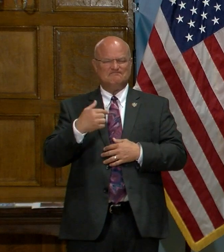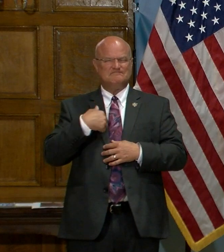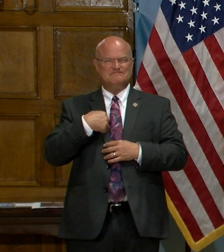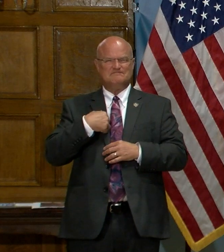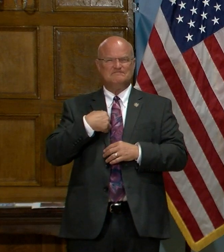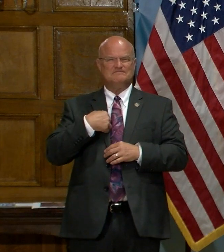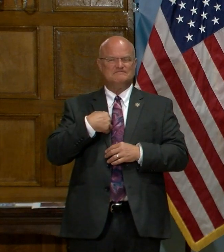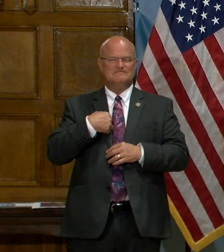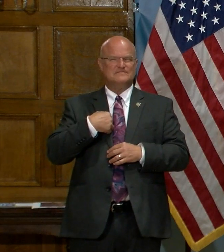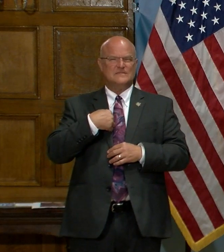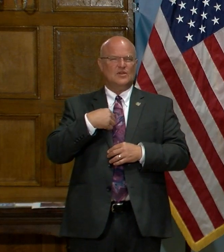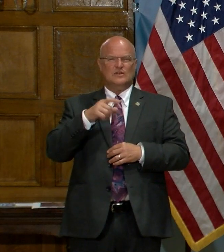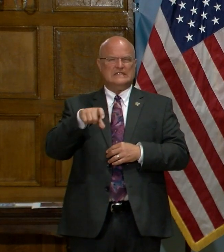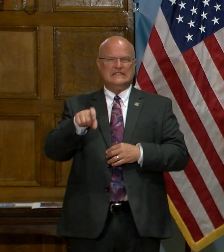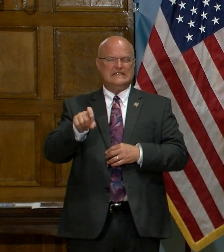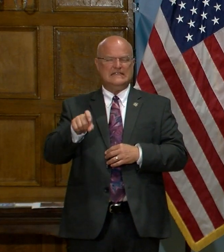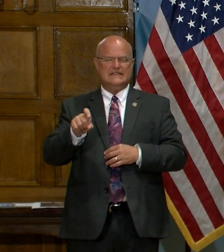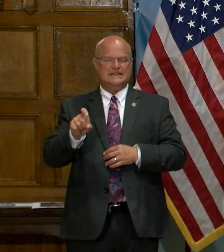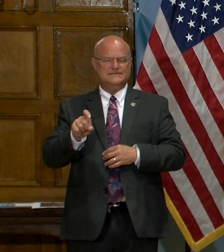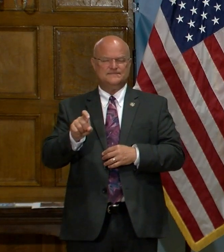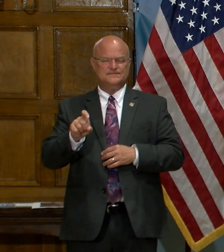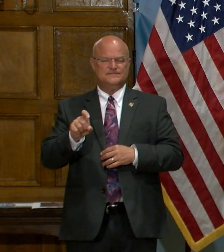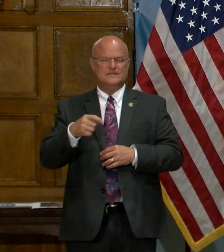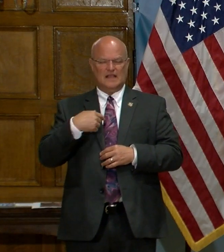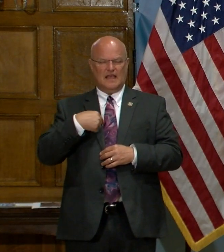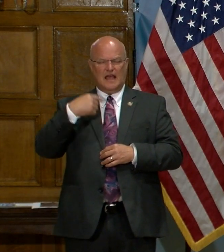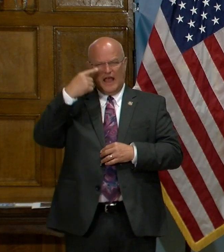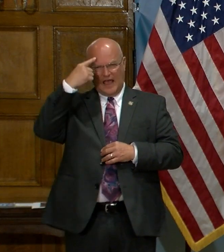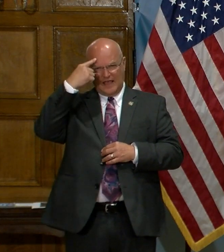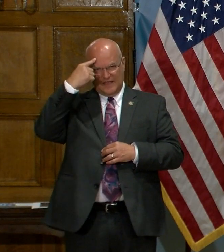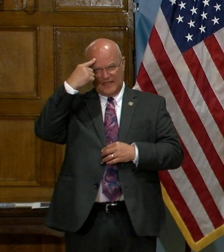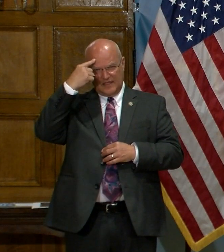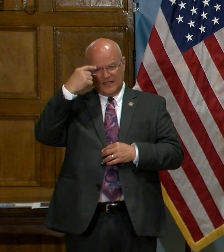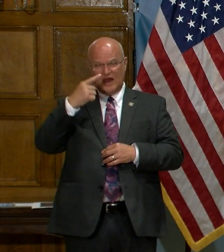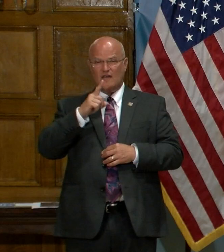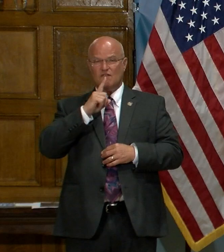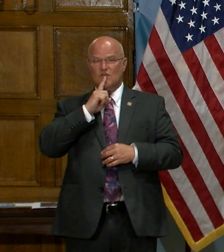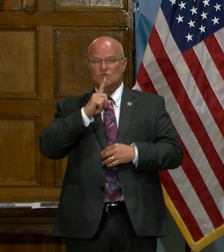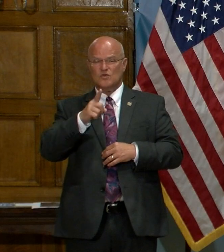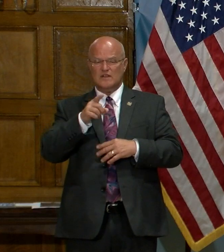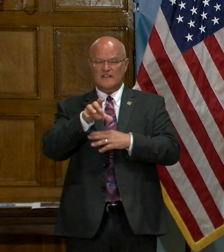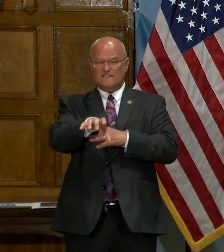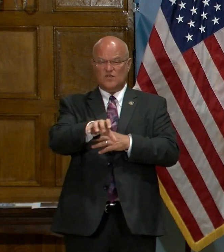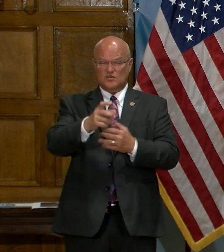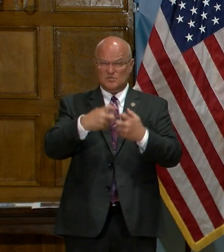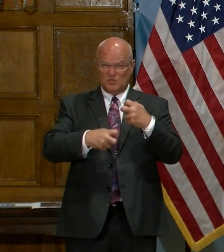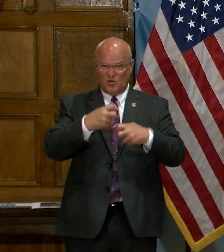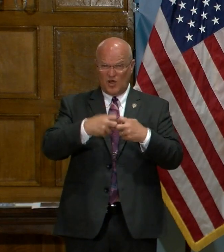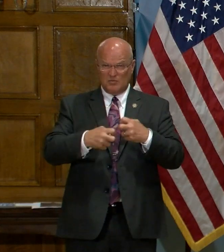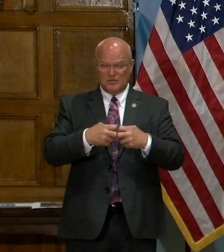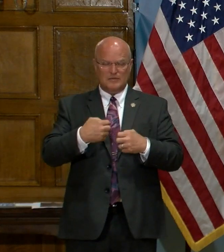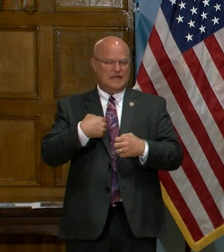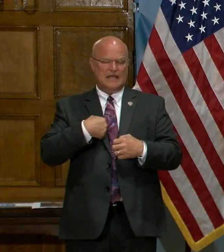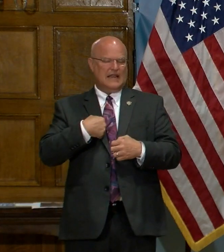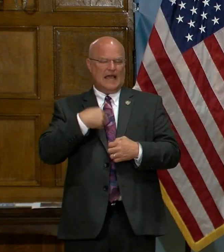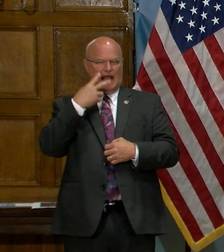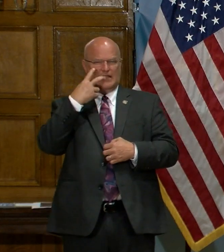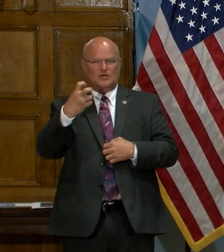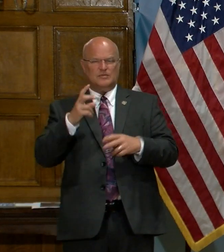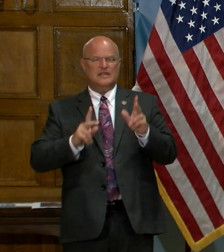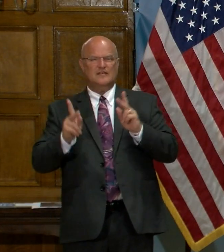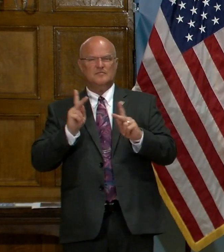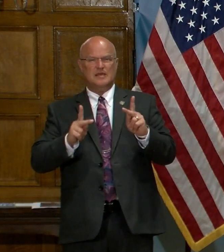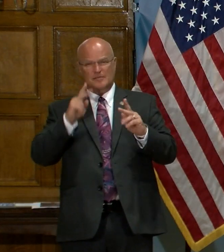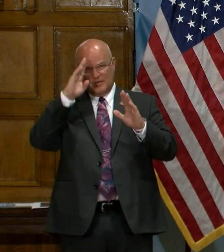that is what we need to do. I think, one, you have a real enforcement problem there. I don't believe